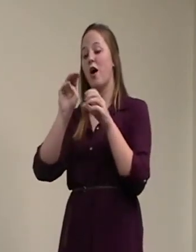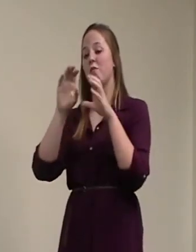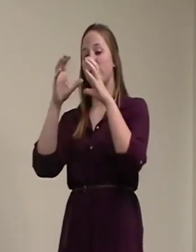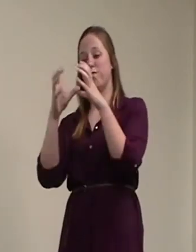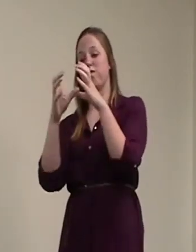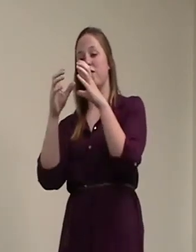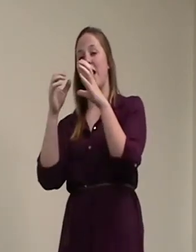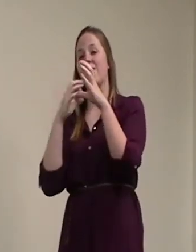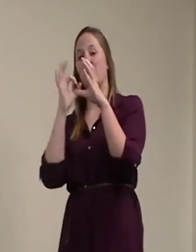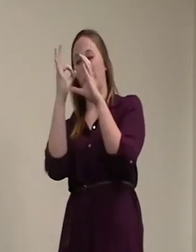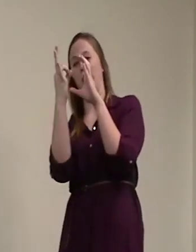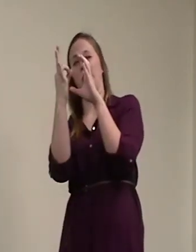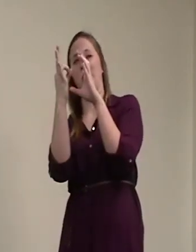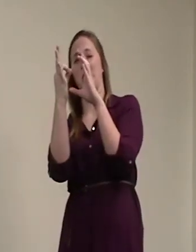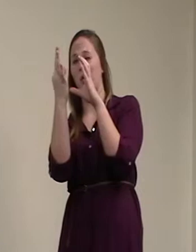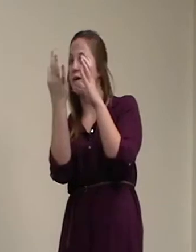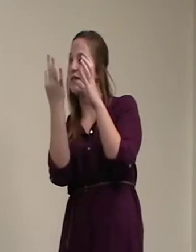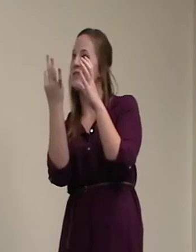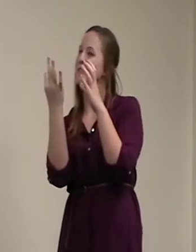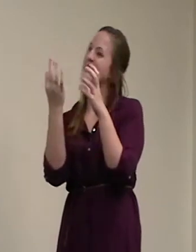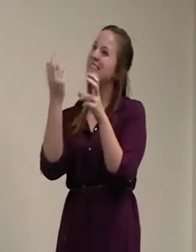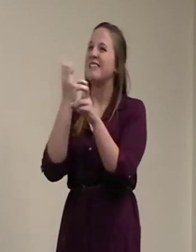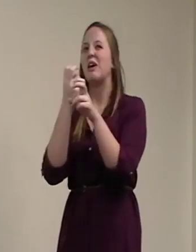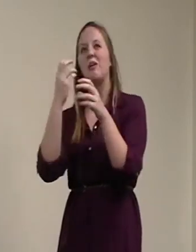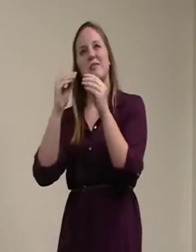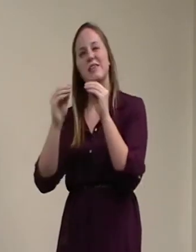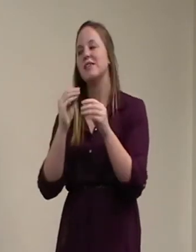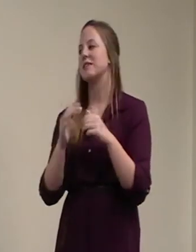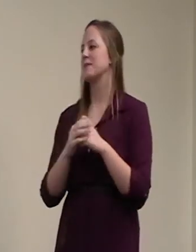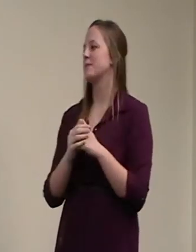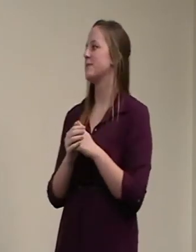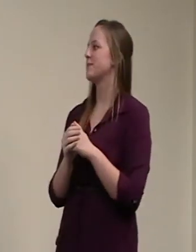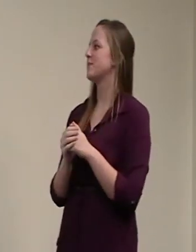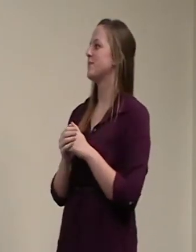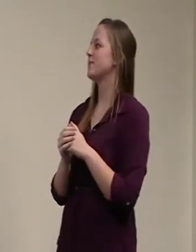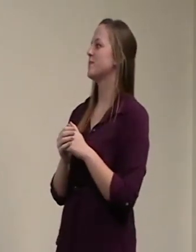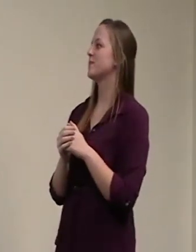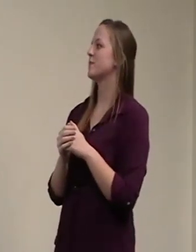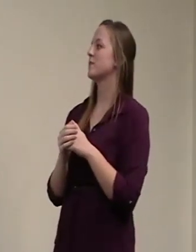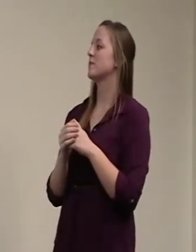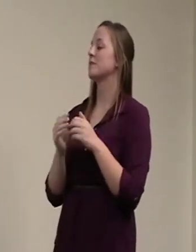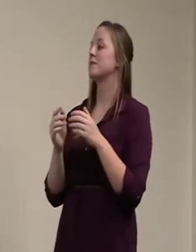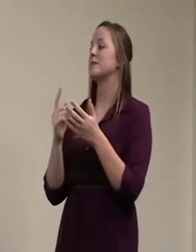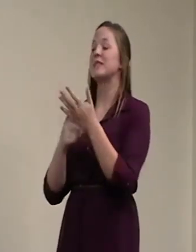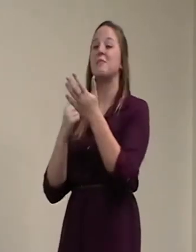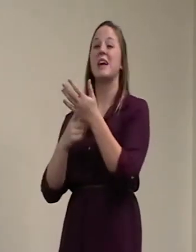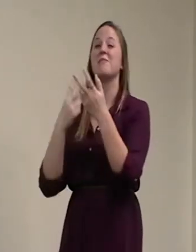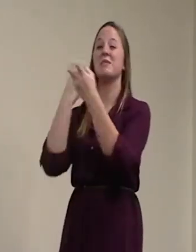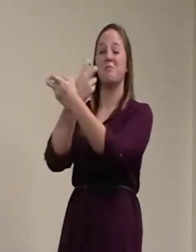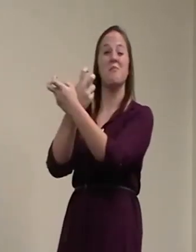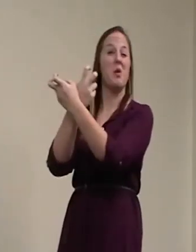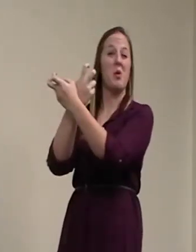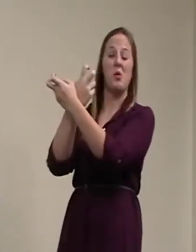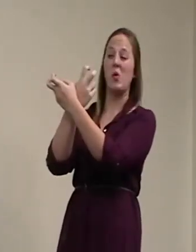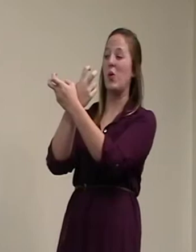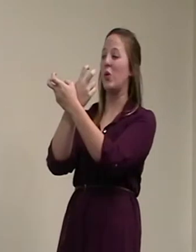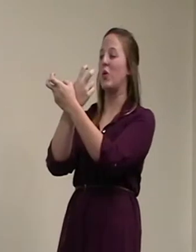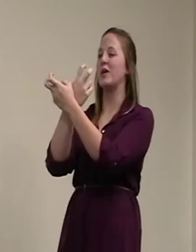bone, in some people that have a condition called otosclerosis, can fuse so it